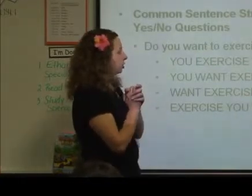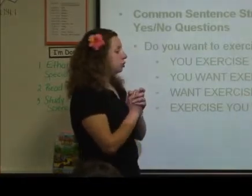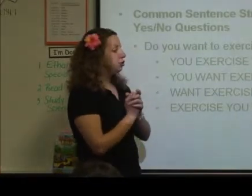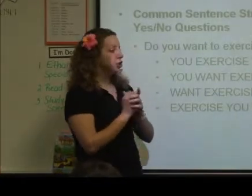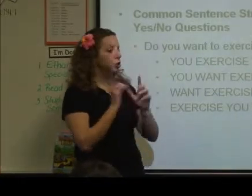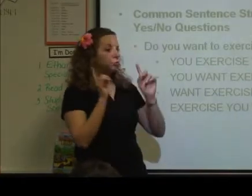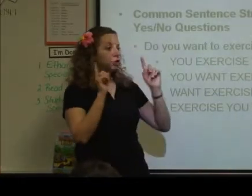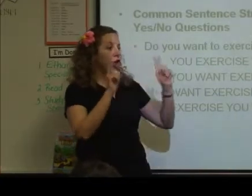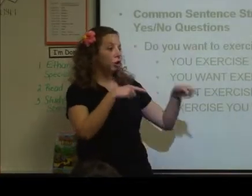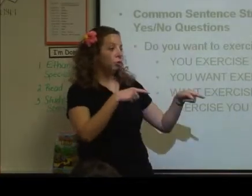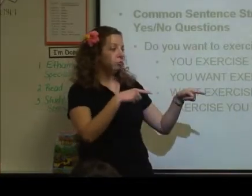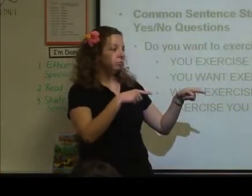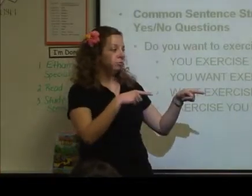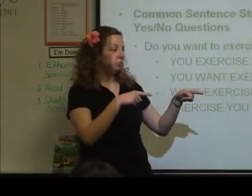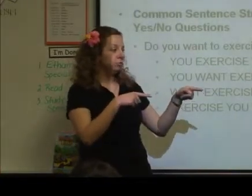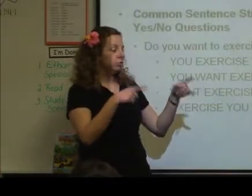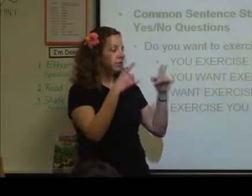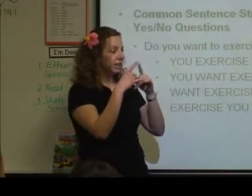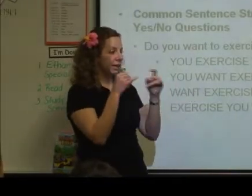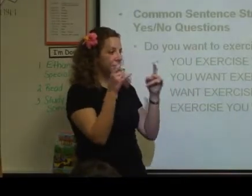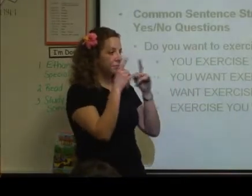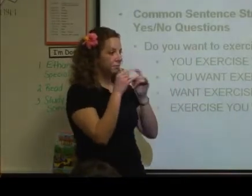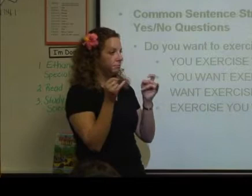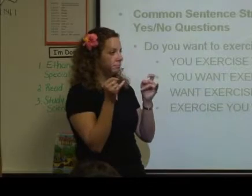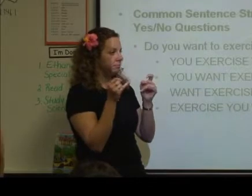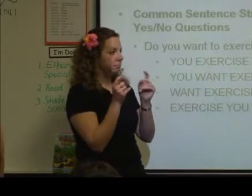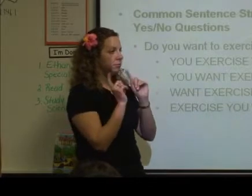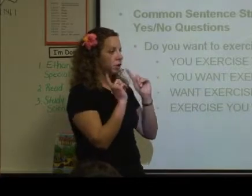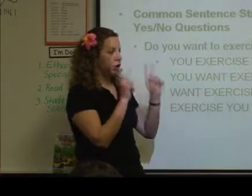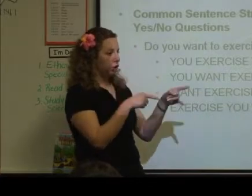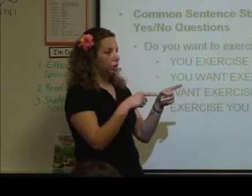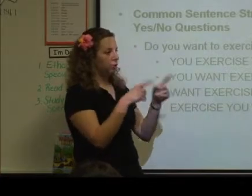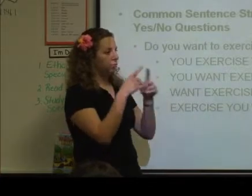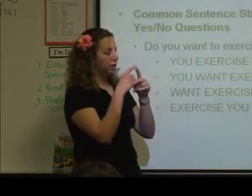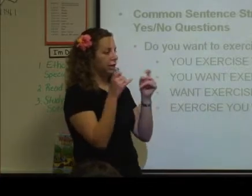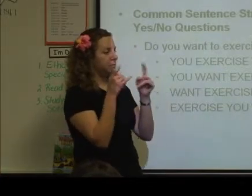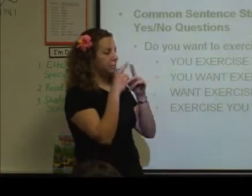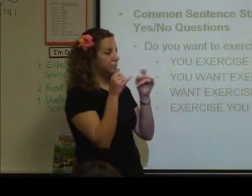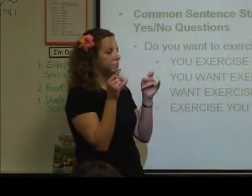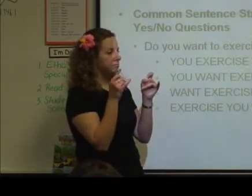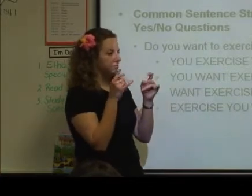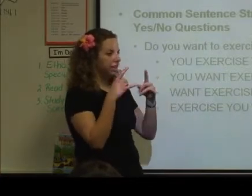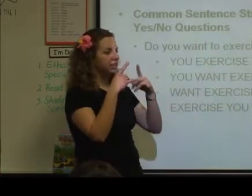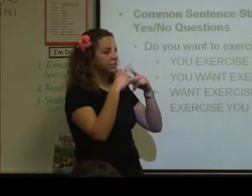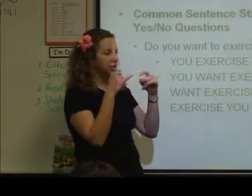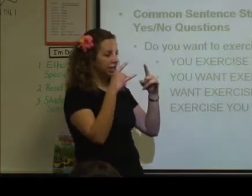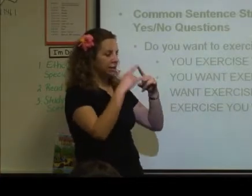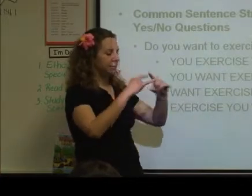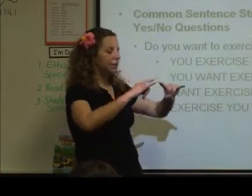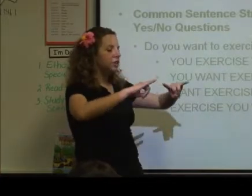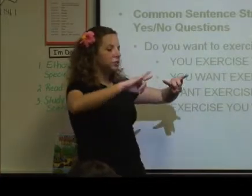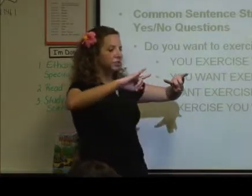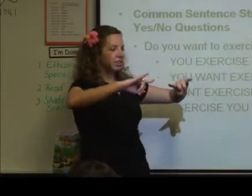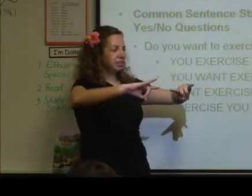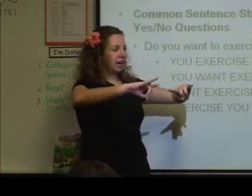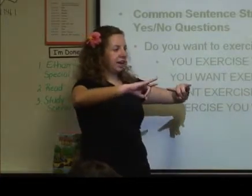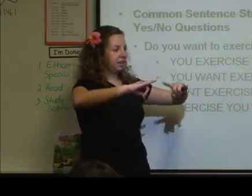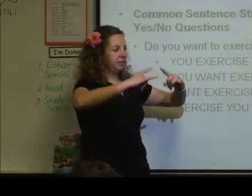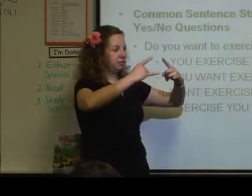You could do go, camp. Go, camp. Yeah, so like camping. So it's like that.